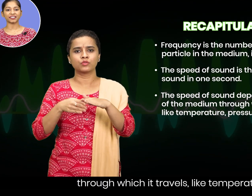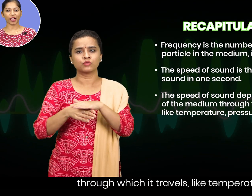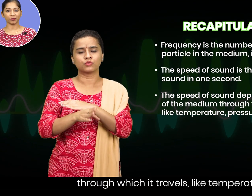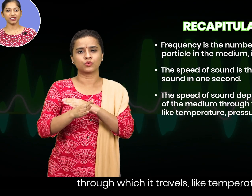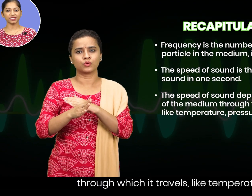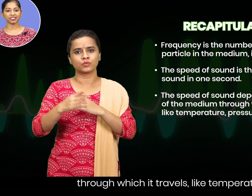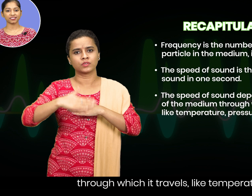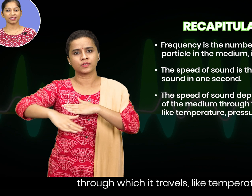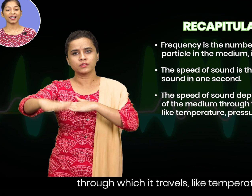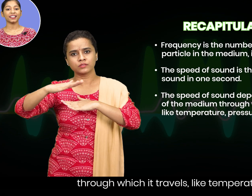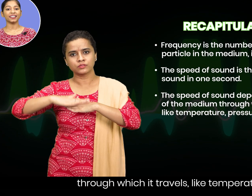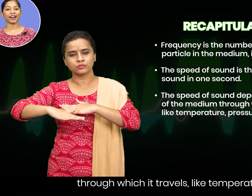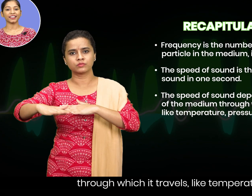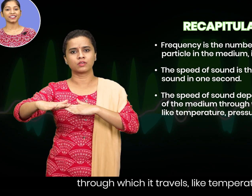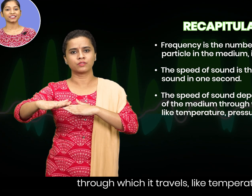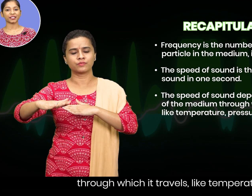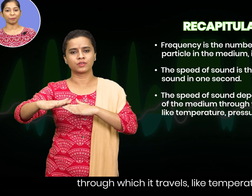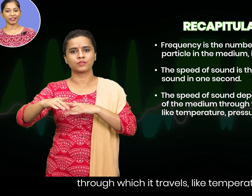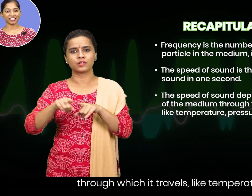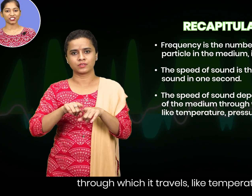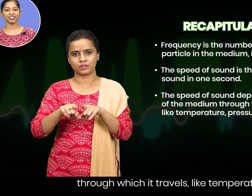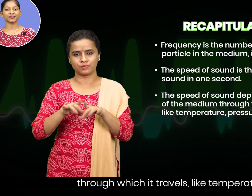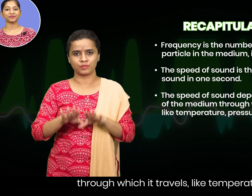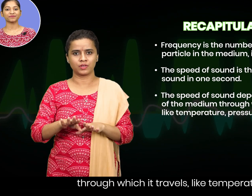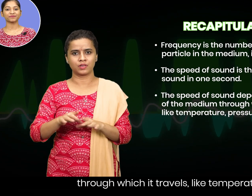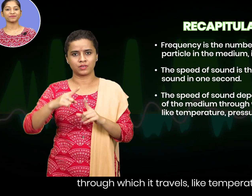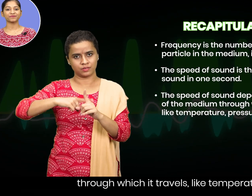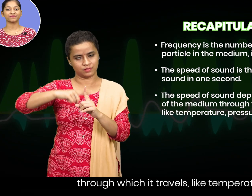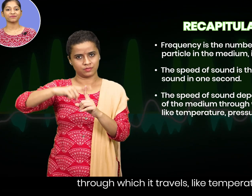it travels, like temperature,